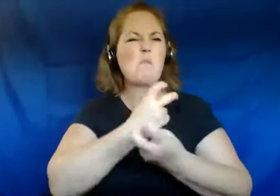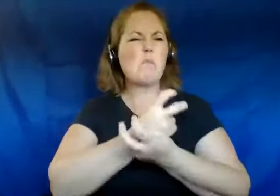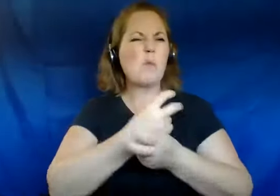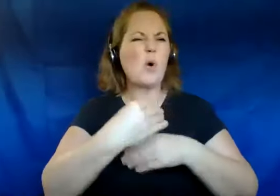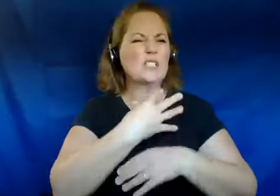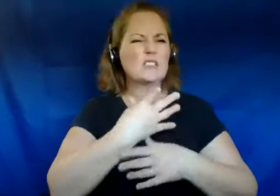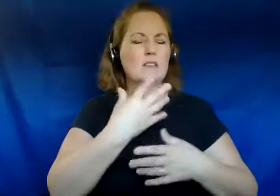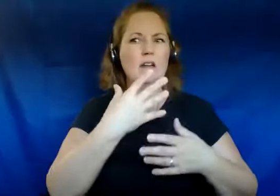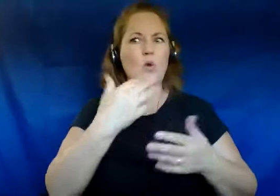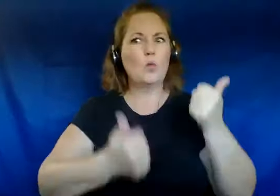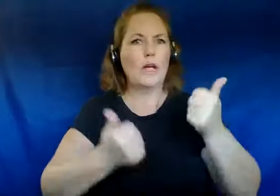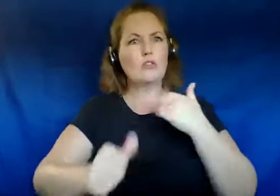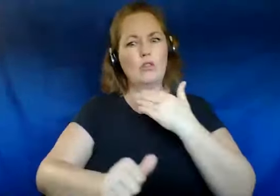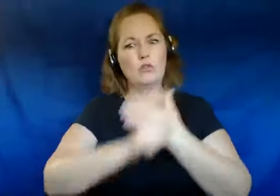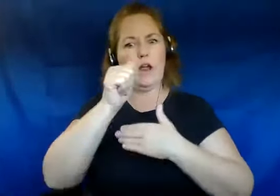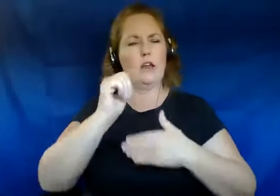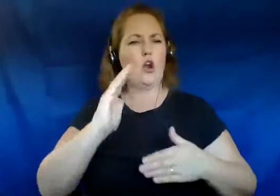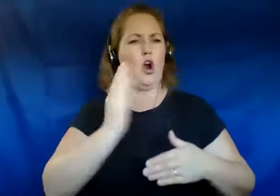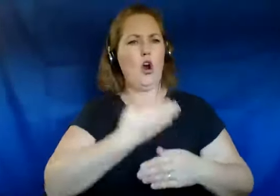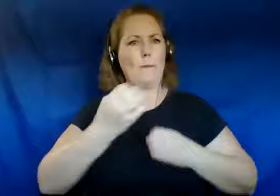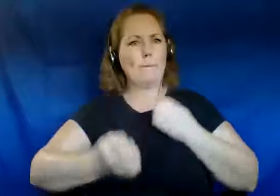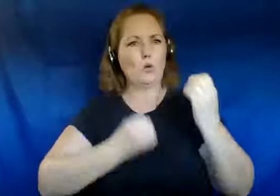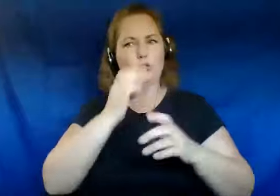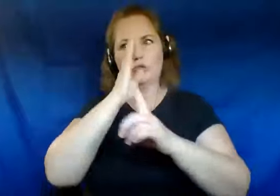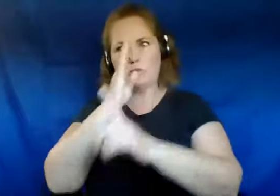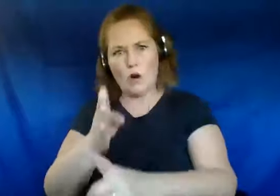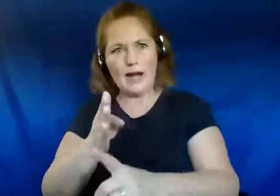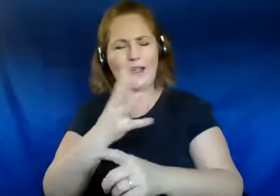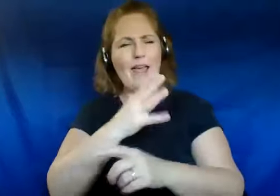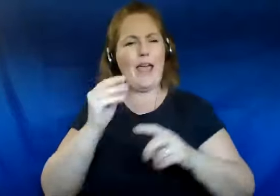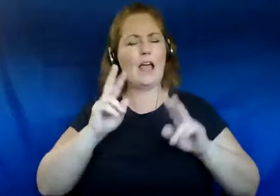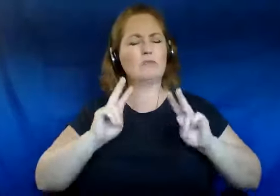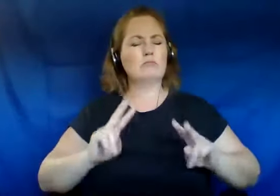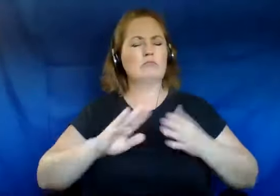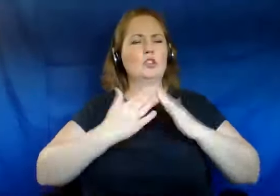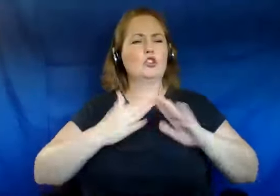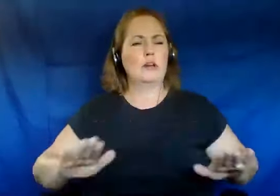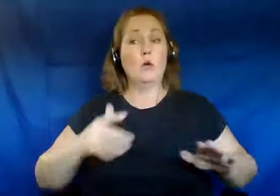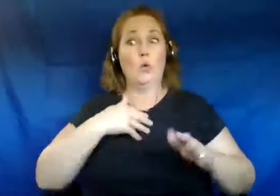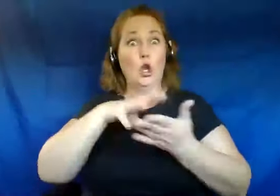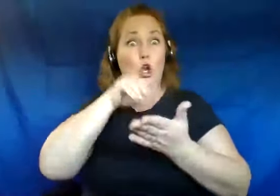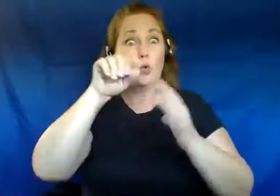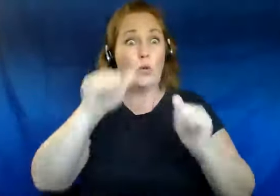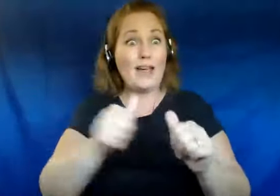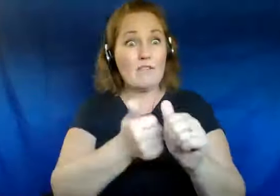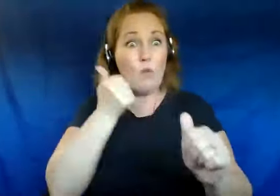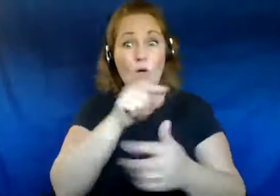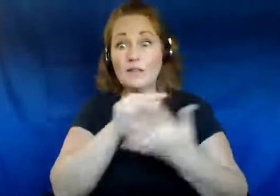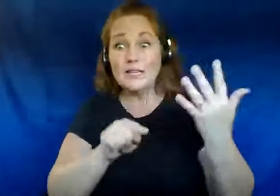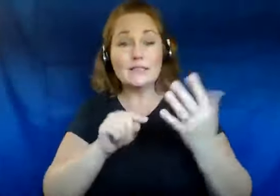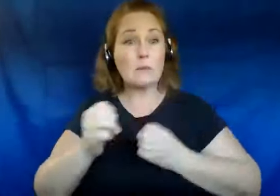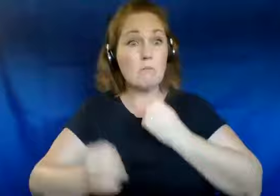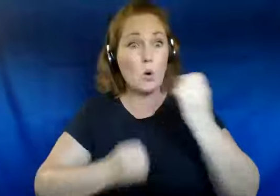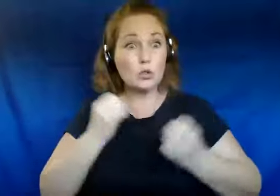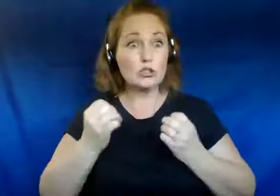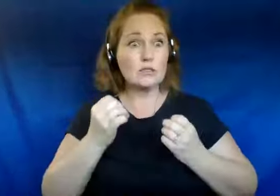and threatening to our emotional sobriety and serenity. We learned that we can avoid these emotions and their